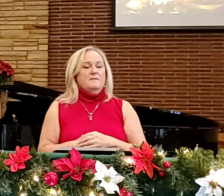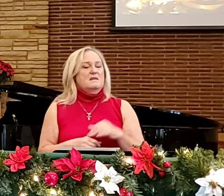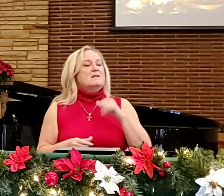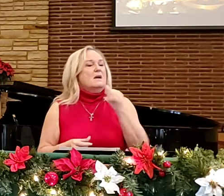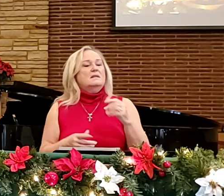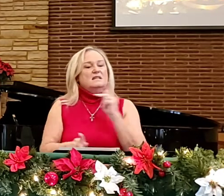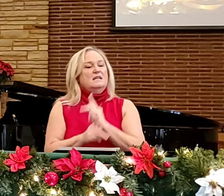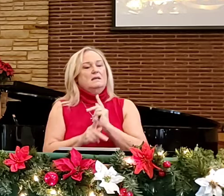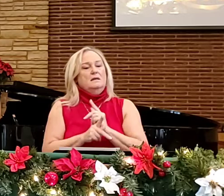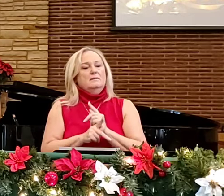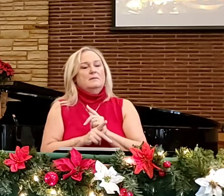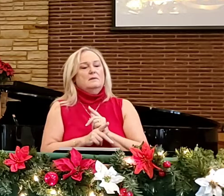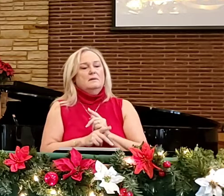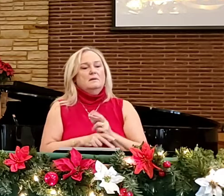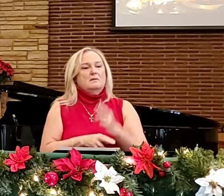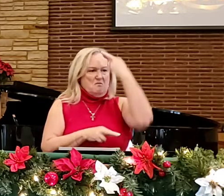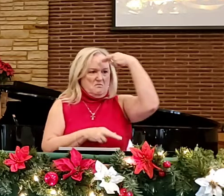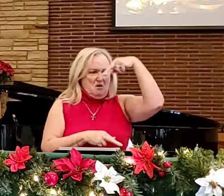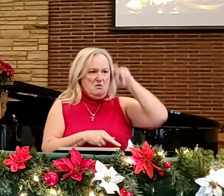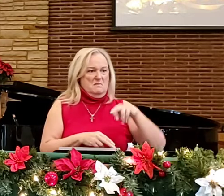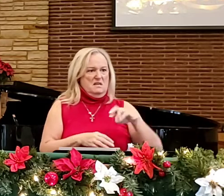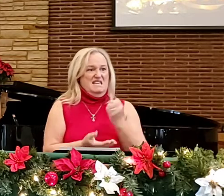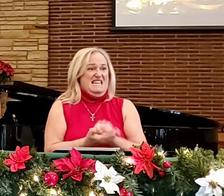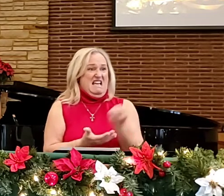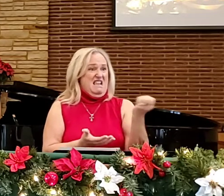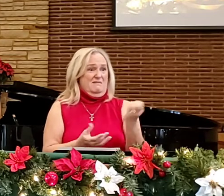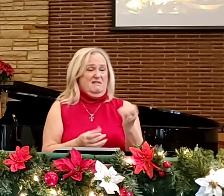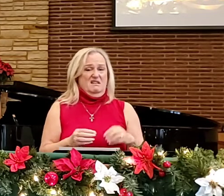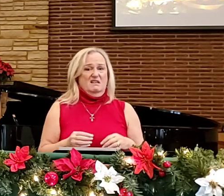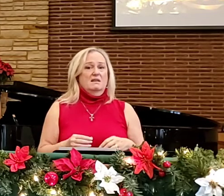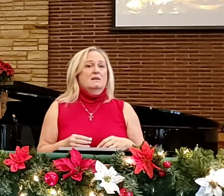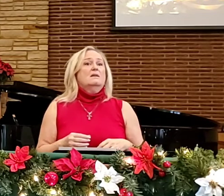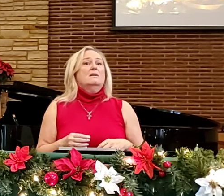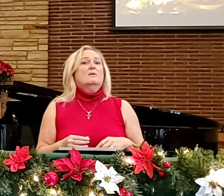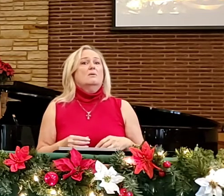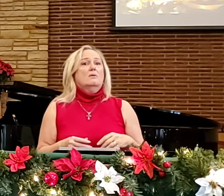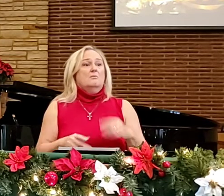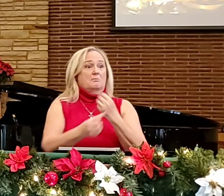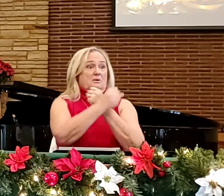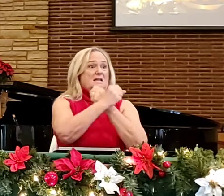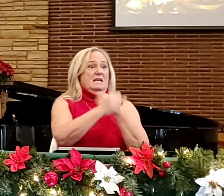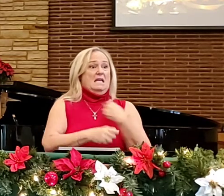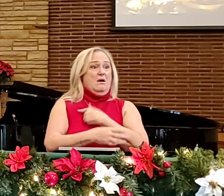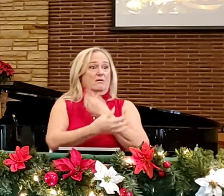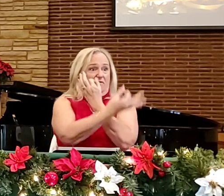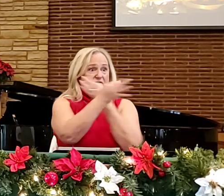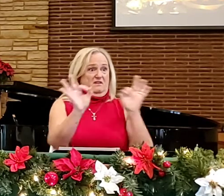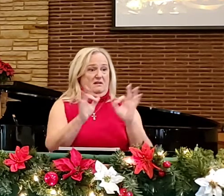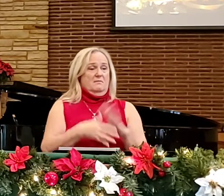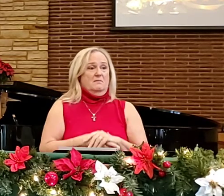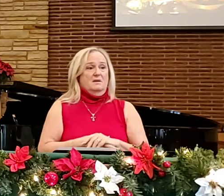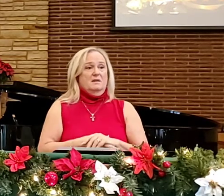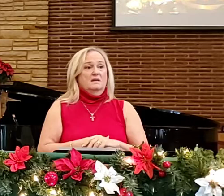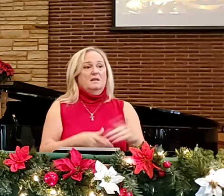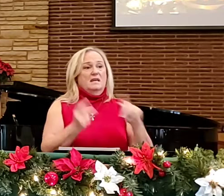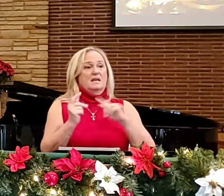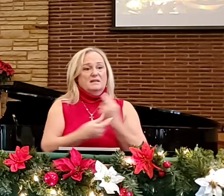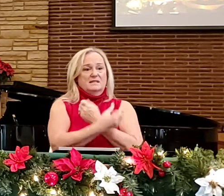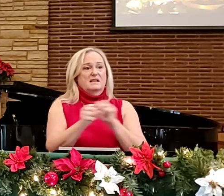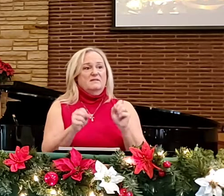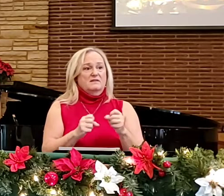Not to keep the Roman economy going or to protect our personal freedoms. He came to save